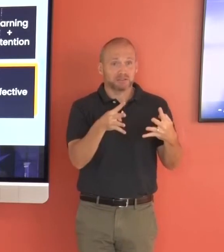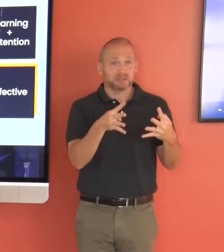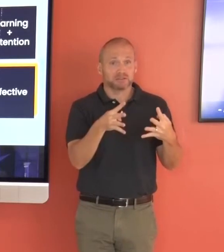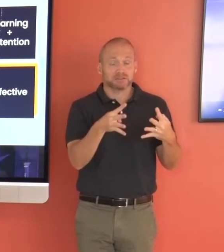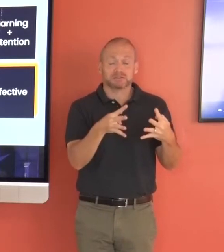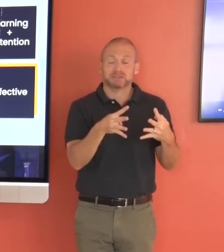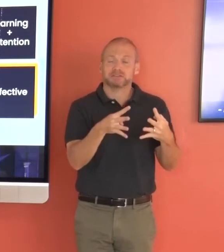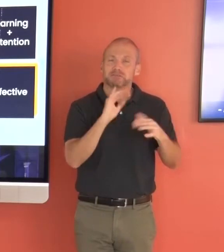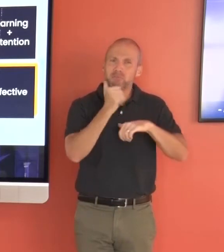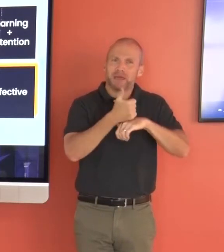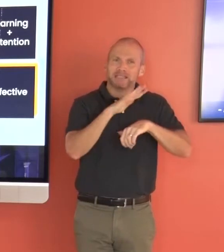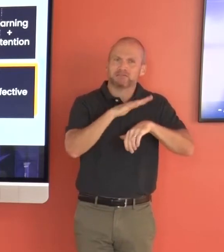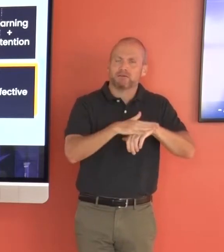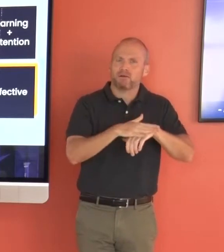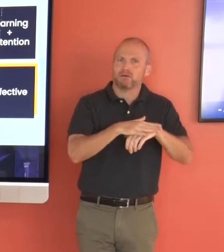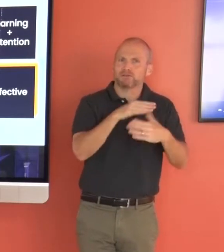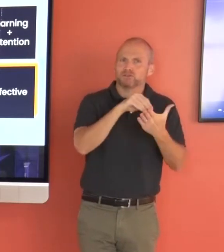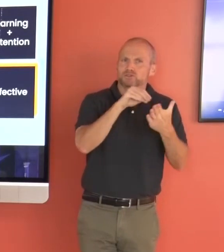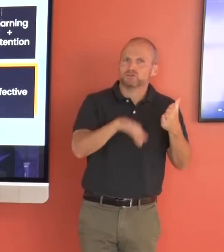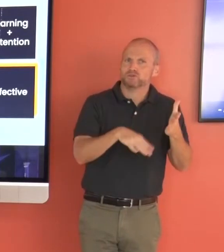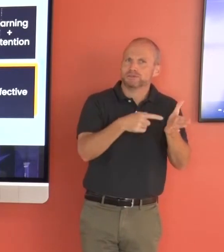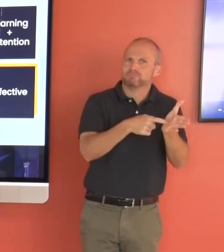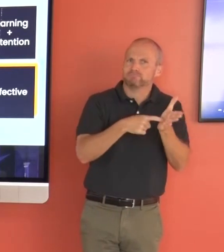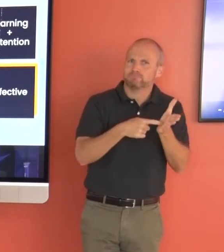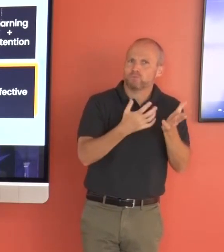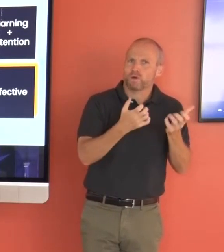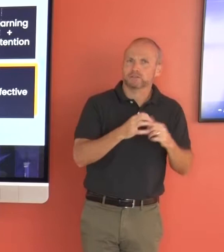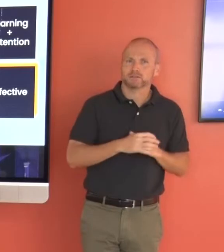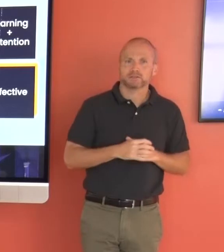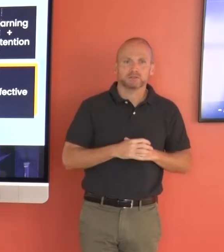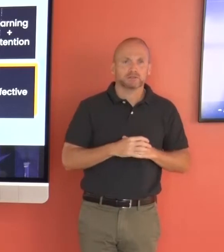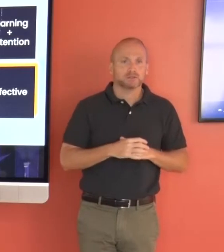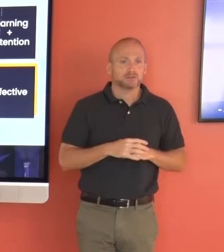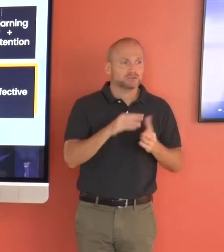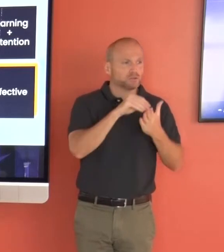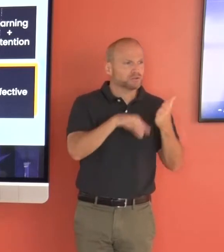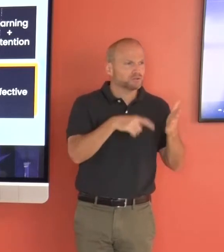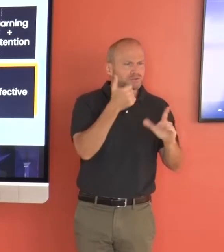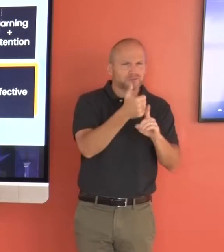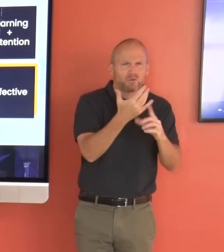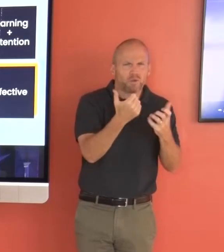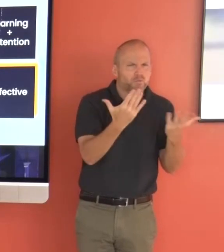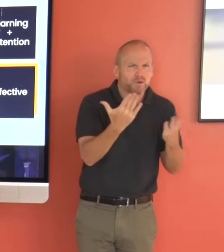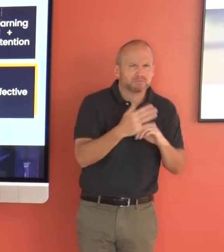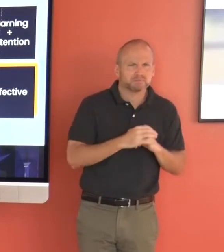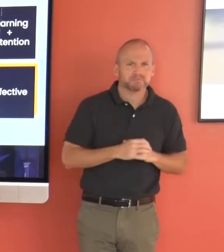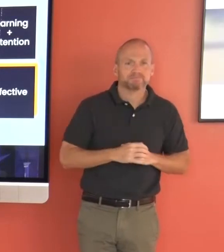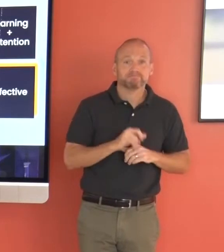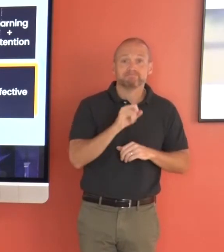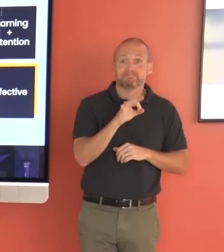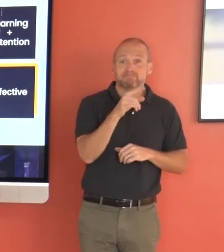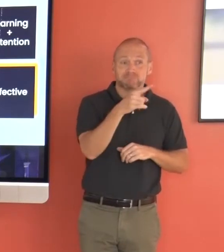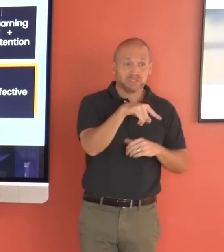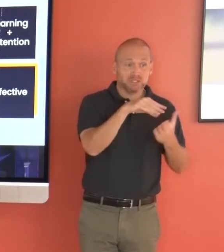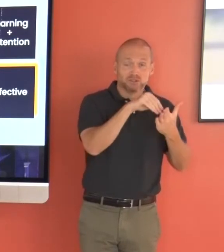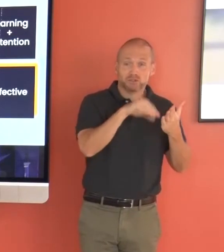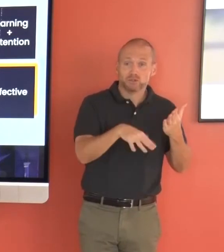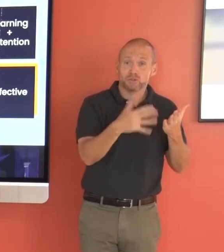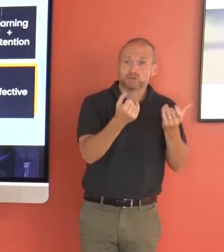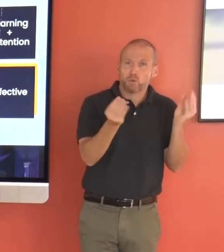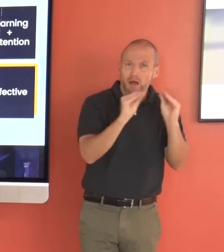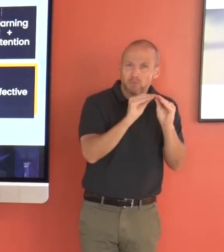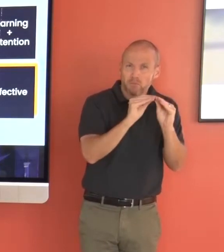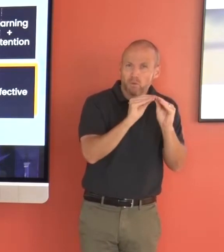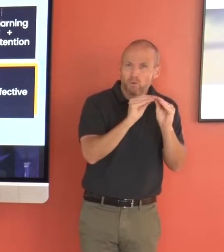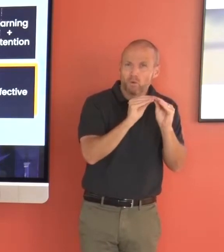What does that mean? What do students want? if students are desiring more, if this